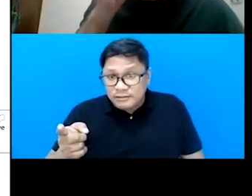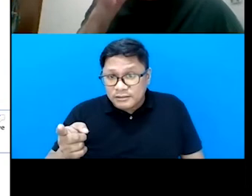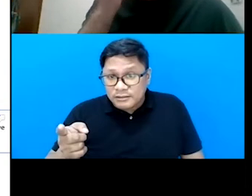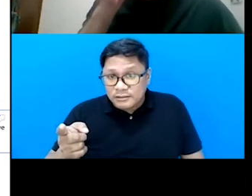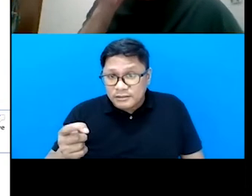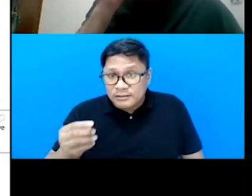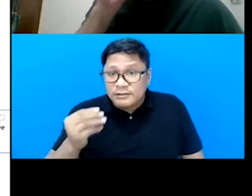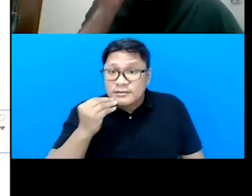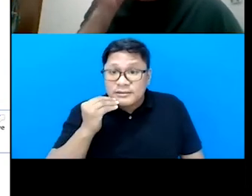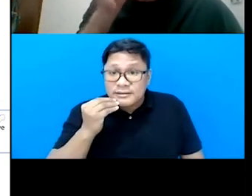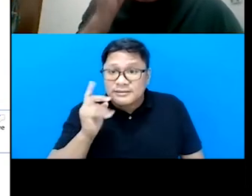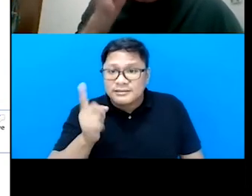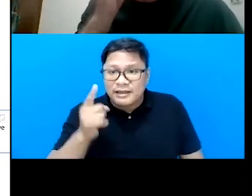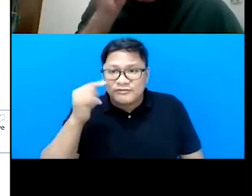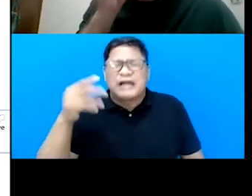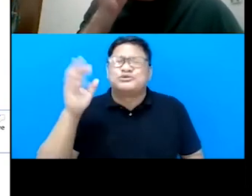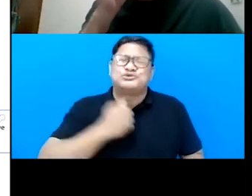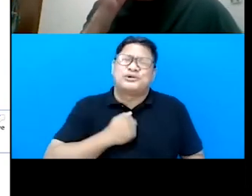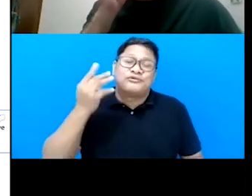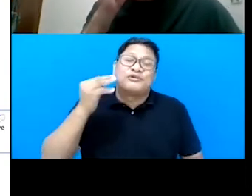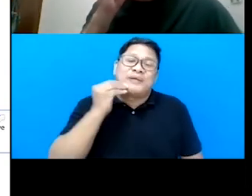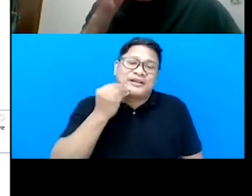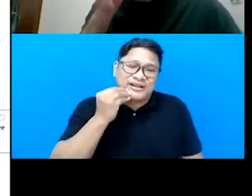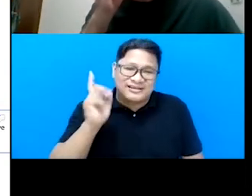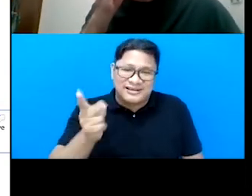This name sign, I think, for Patrick.